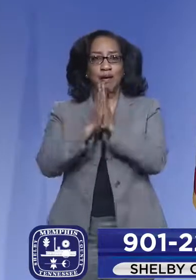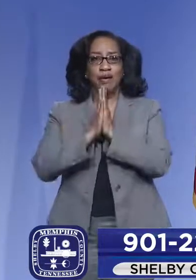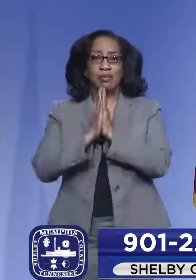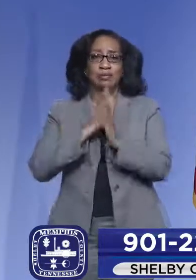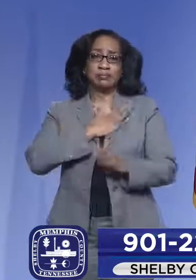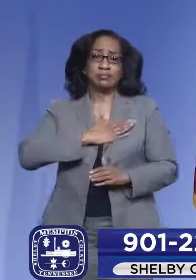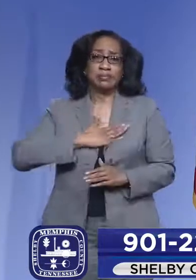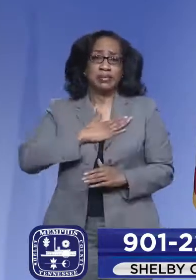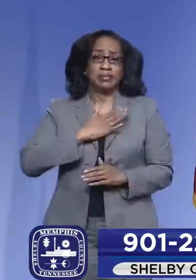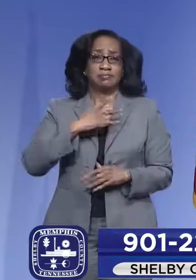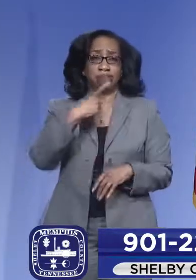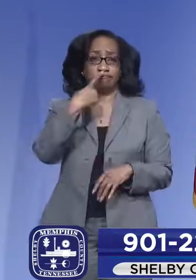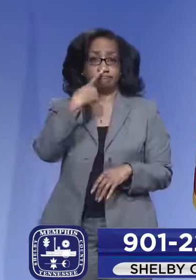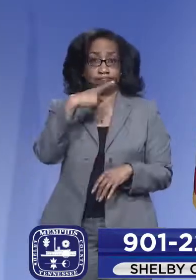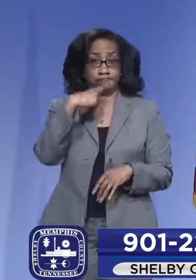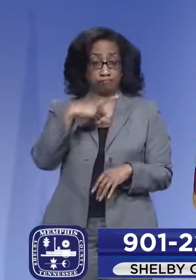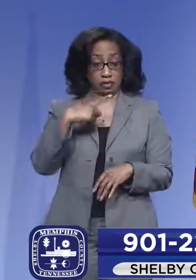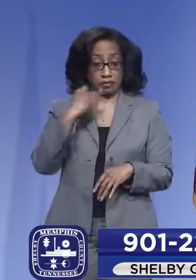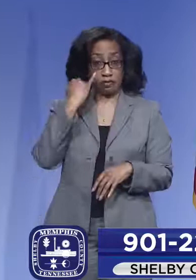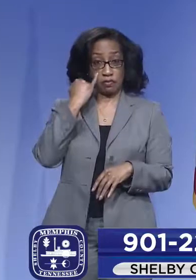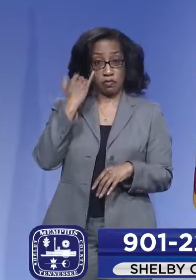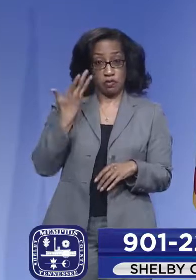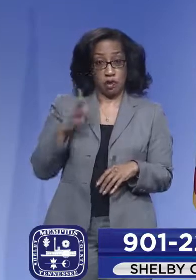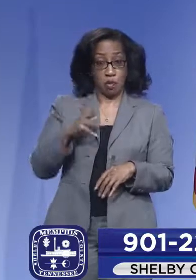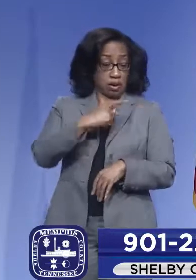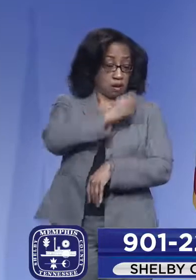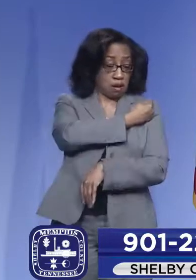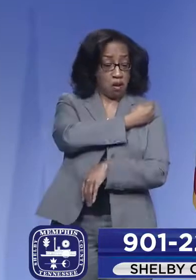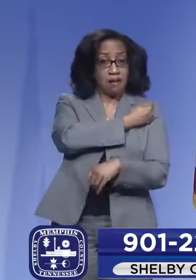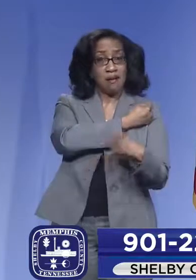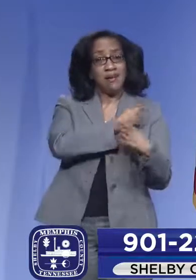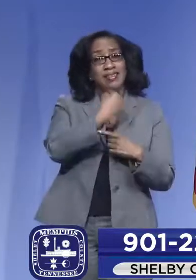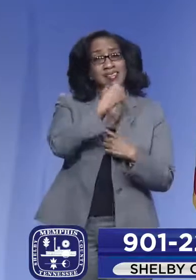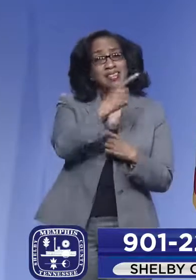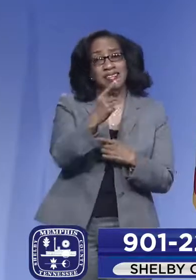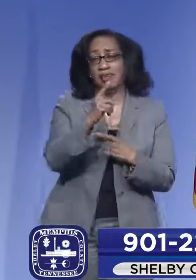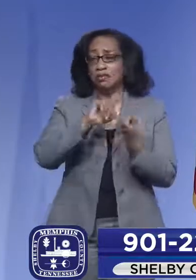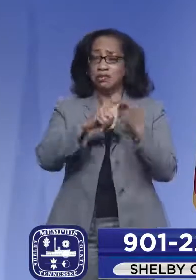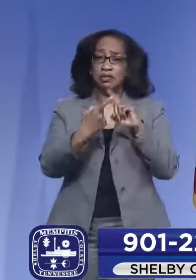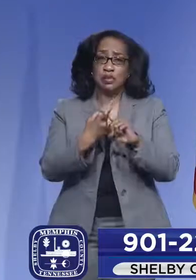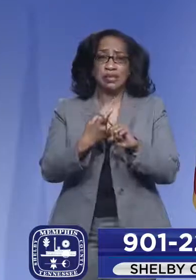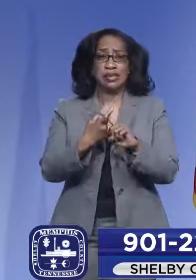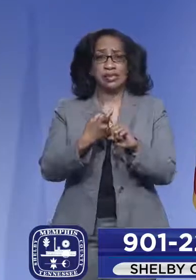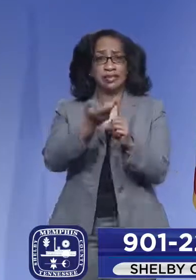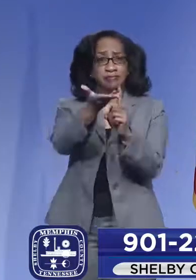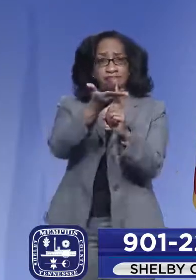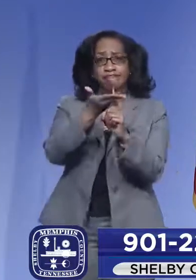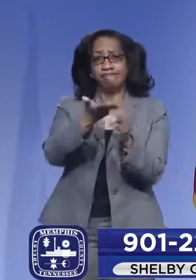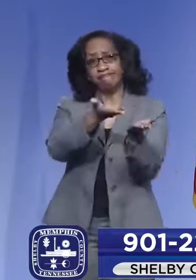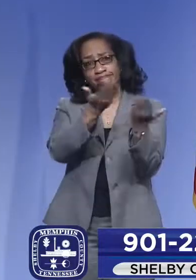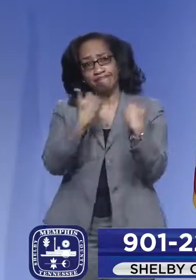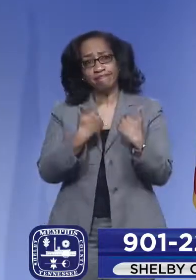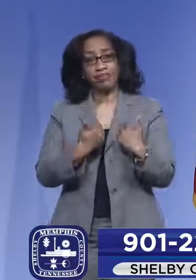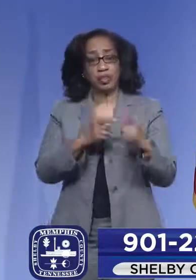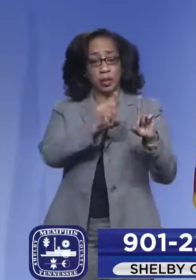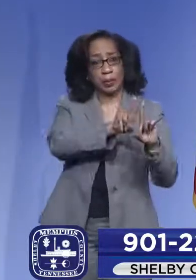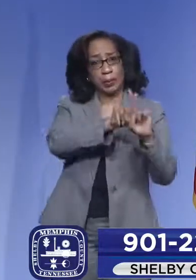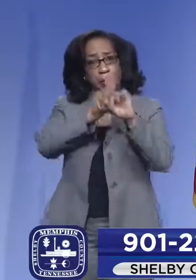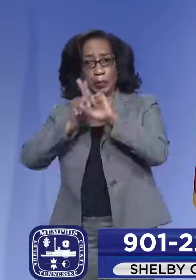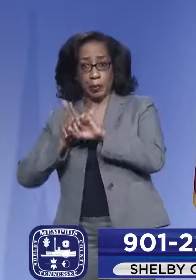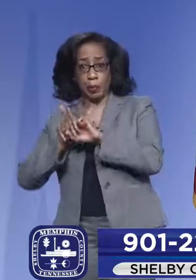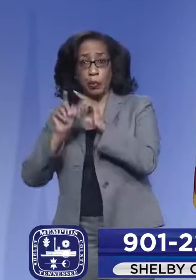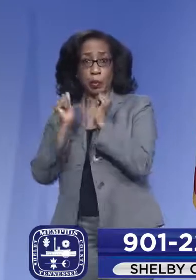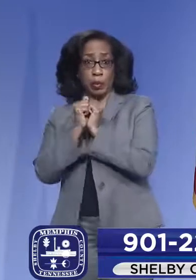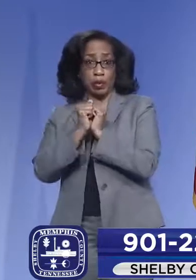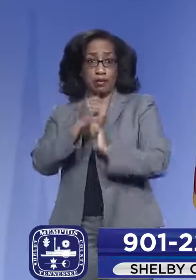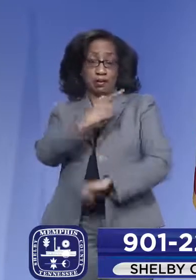you have received your vaccine, to share that story with other individuals and bring someone to get their vaccine. We